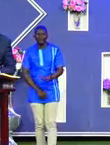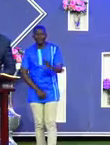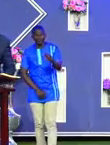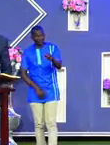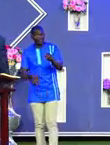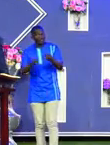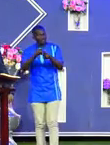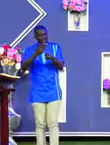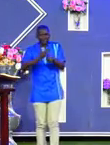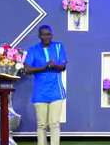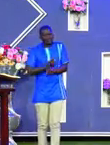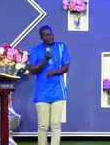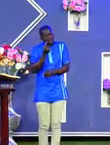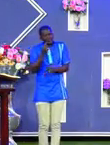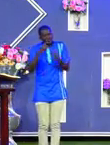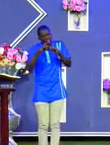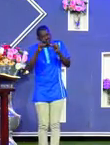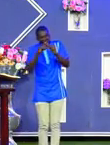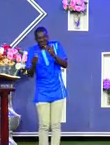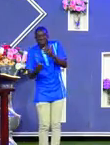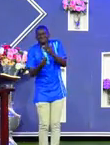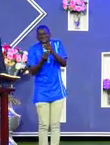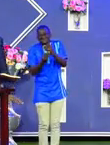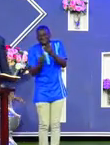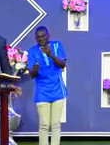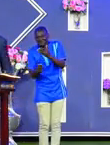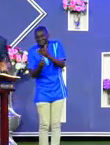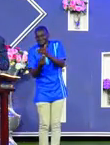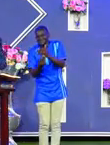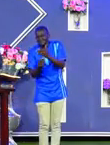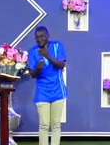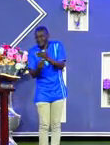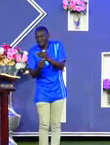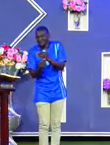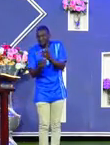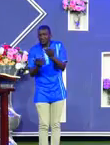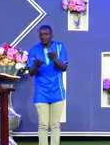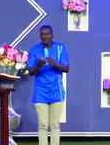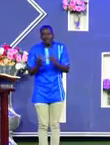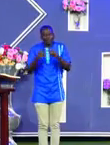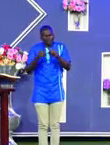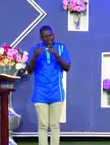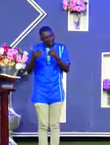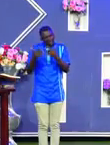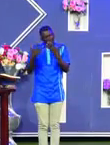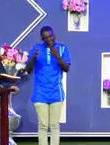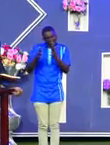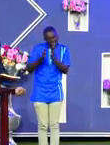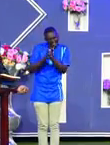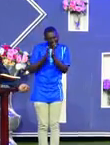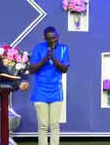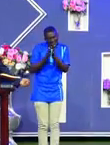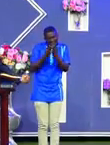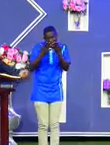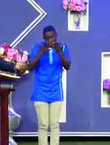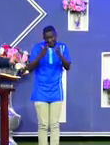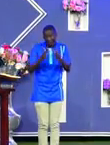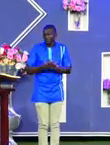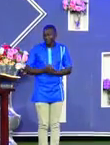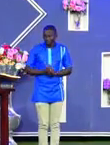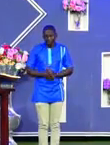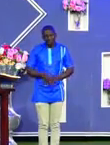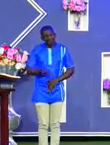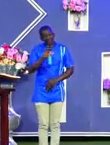obulala butono obw'okwongerako. I have a few words to add on. Naye kamaleyo wali. But let me finish that. Ekkanisa bwe